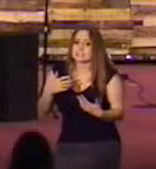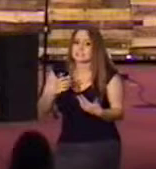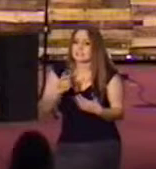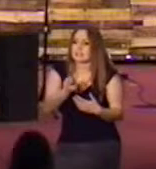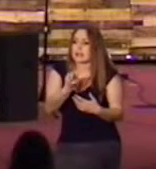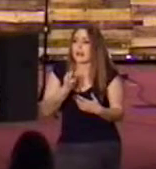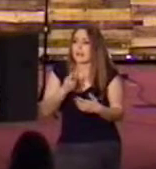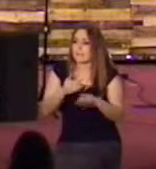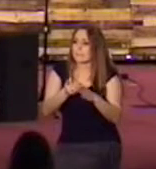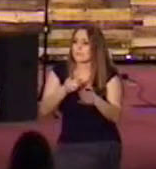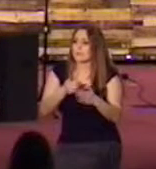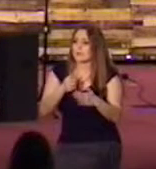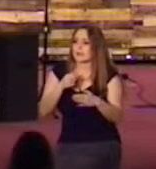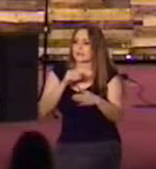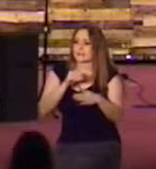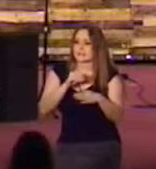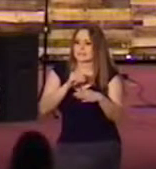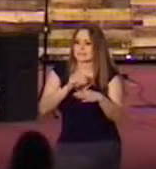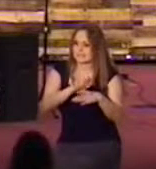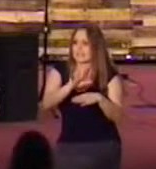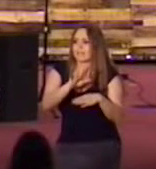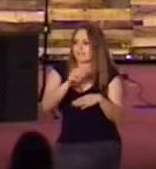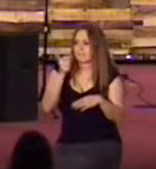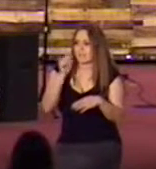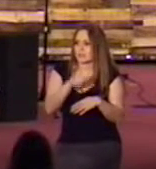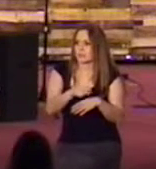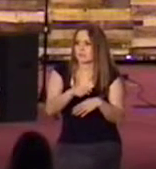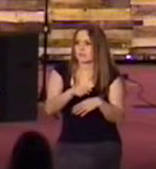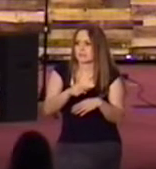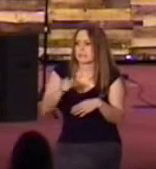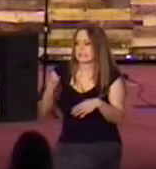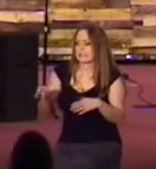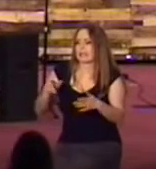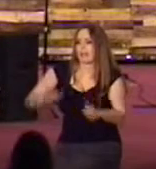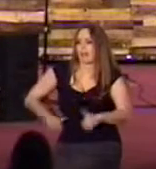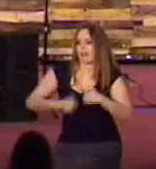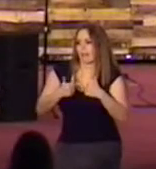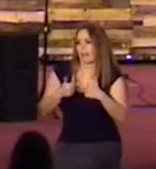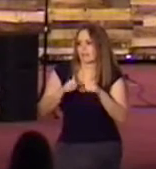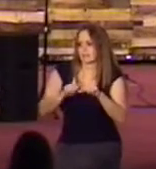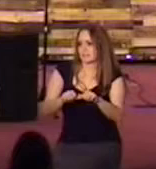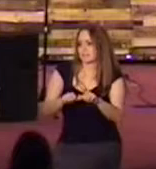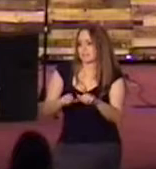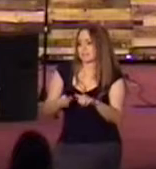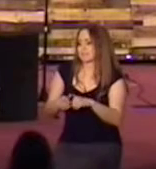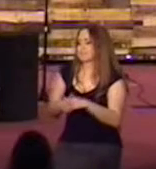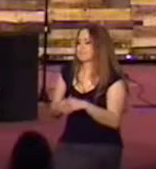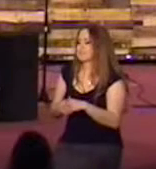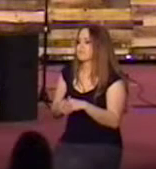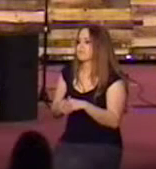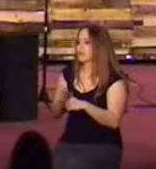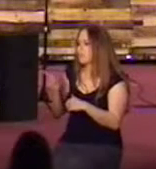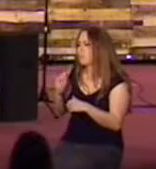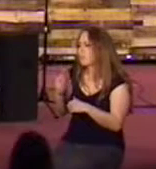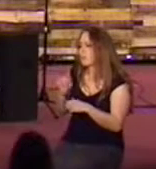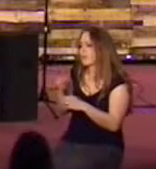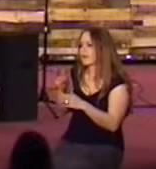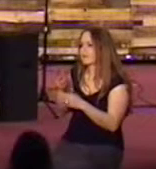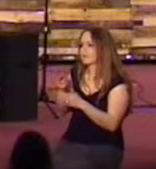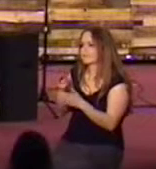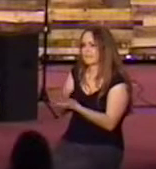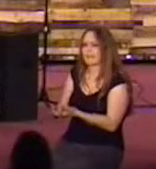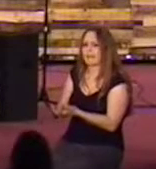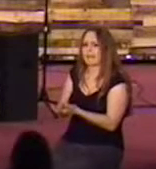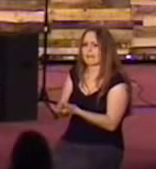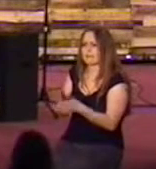would still be alive. And Jesus says, well, where is he laid? Where is he buried? And they take him to the tomb. And then